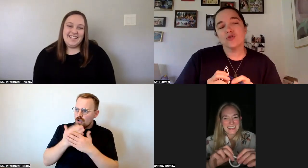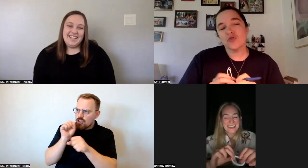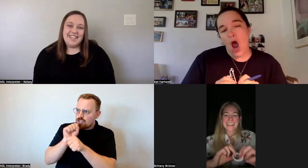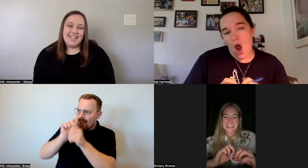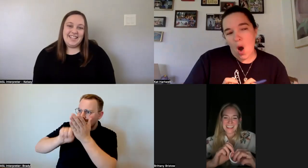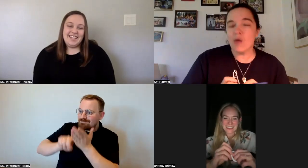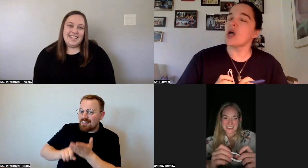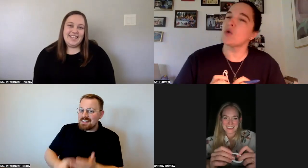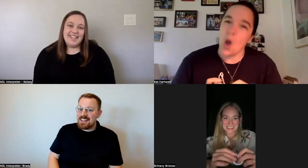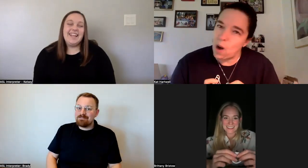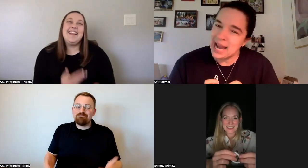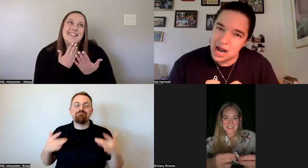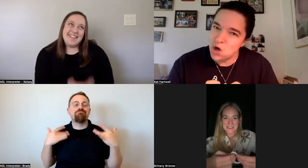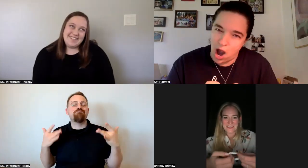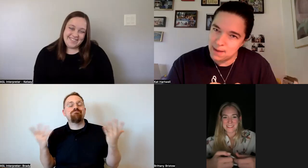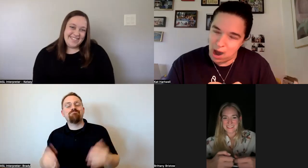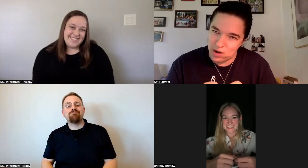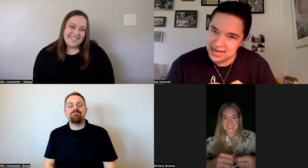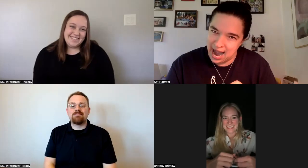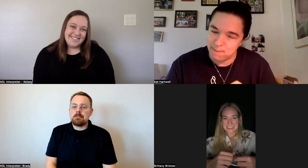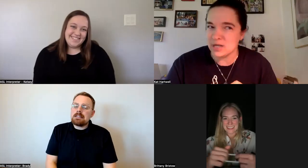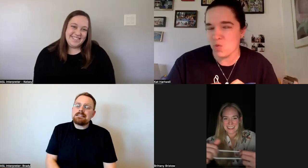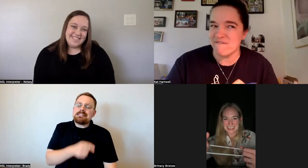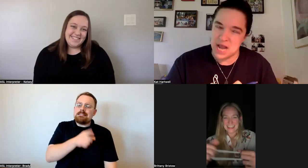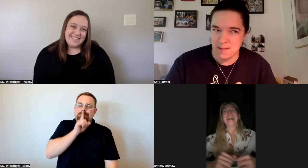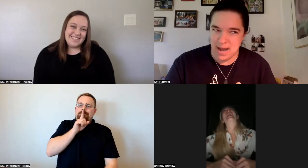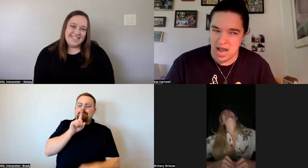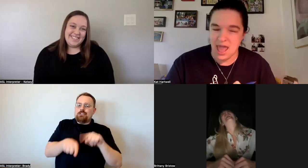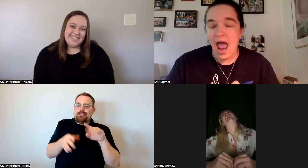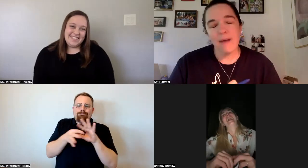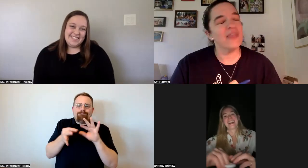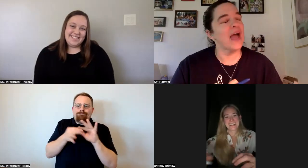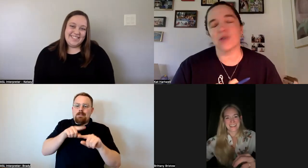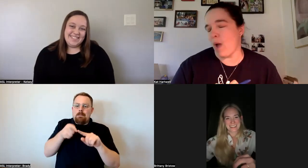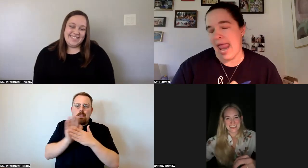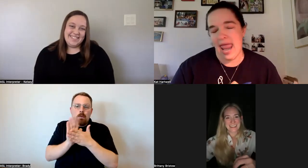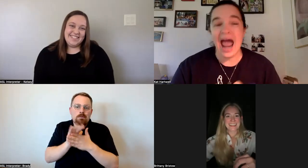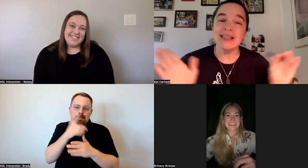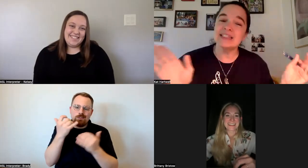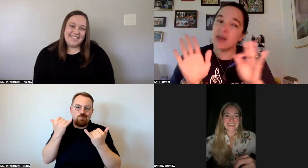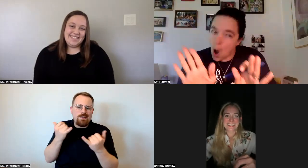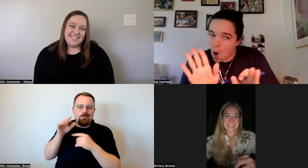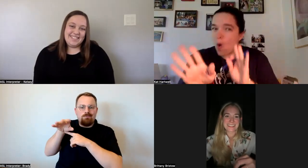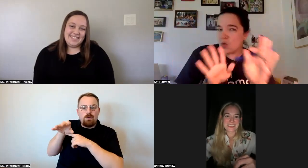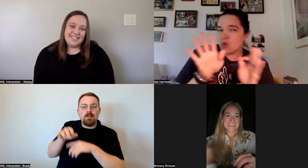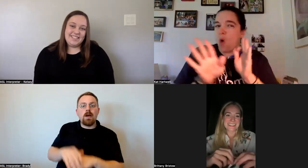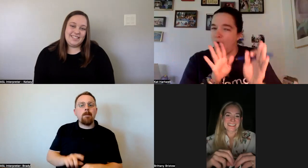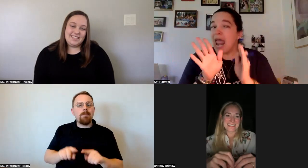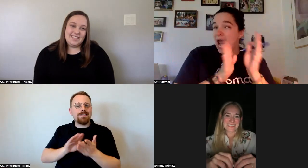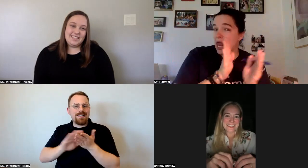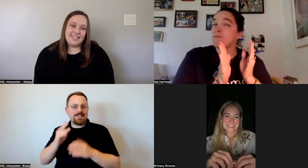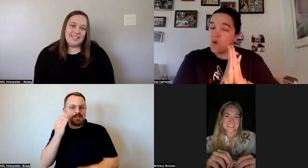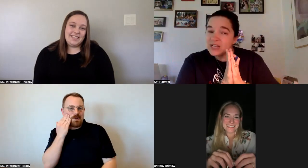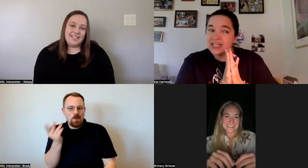like, Thank you. no, I can't talk about it, guys, because we're filming. I'm like, that's okay. At least I know you two